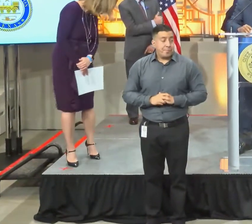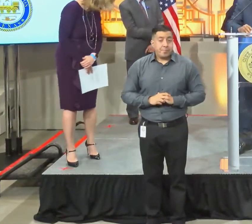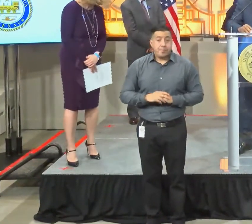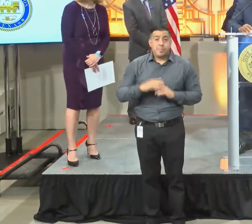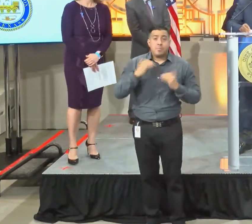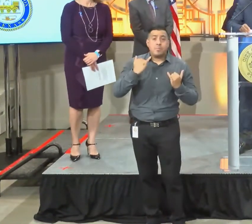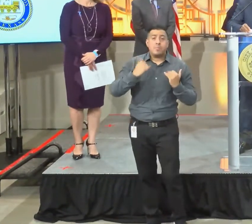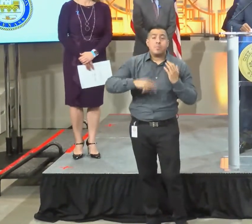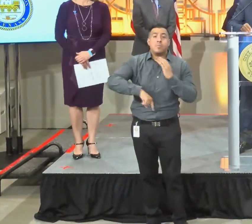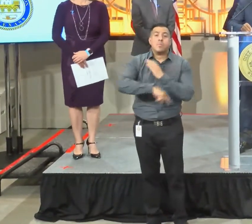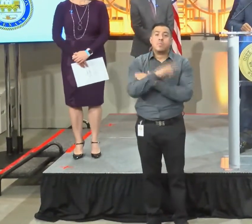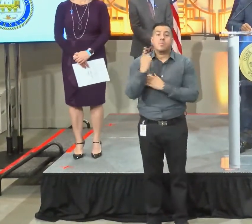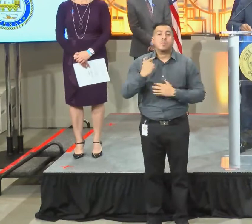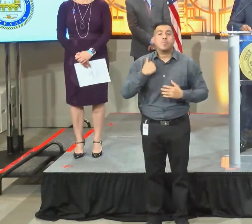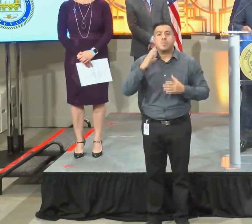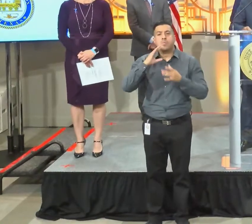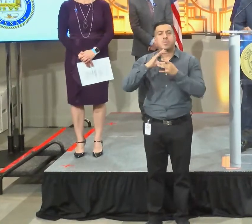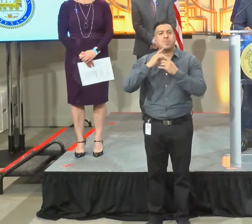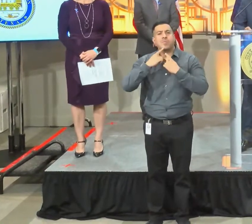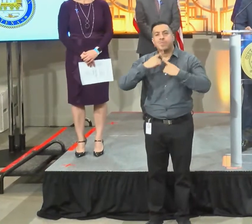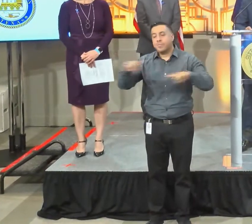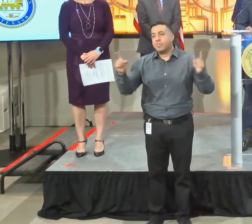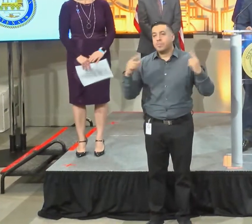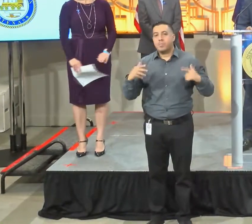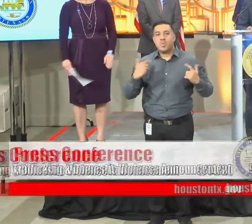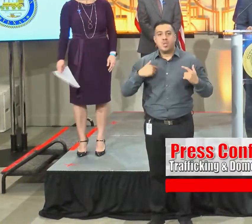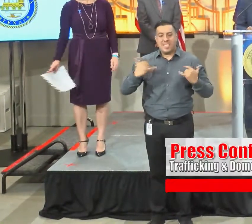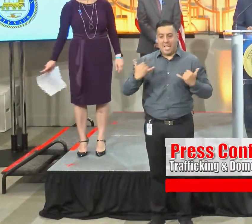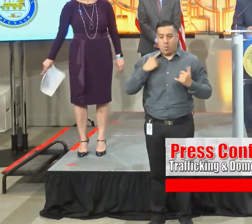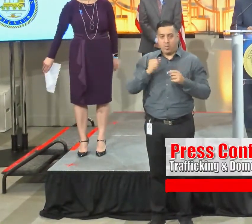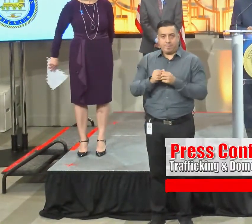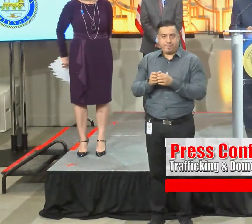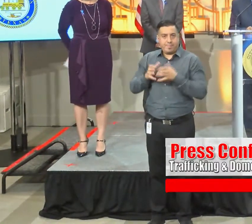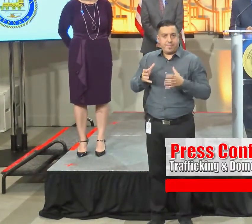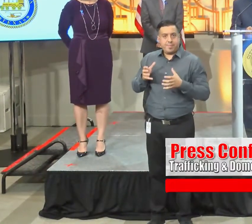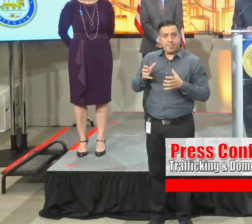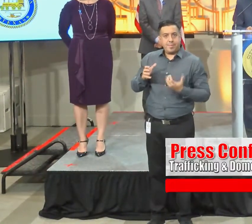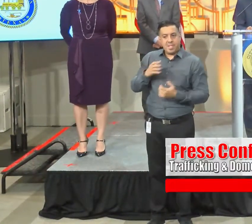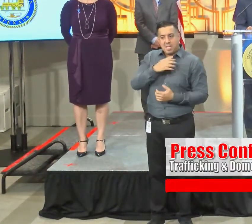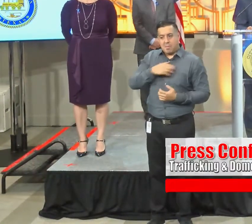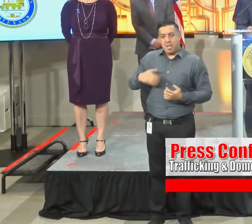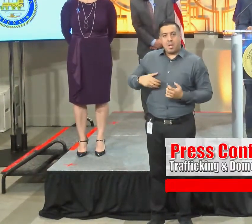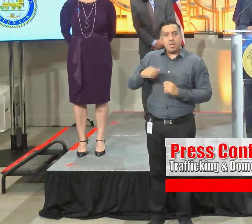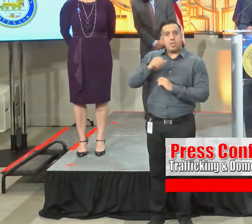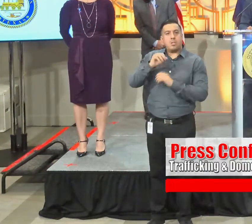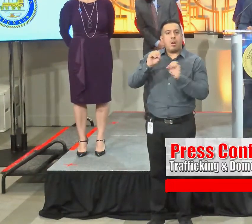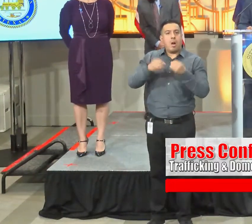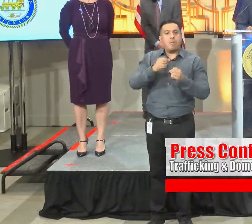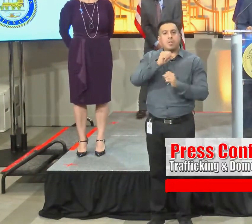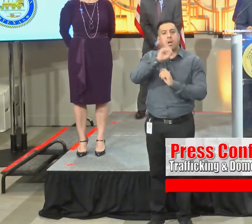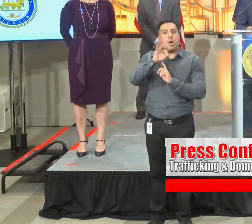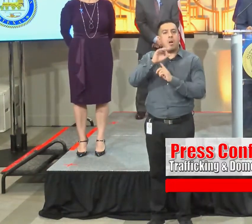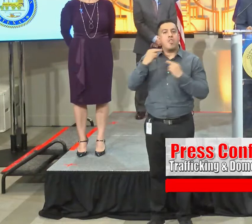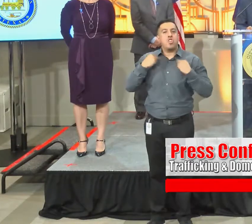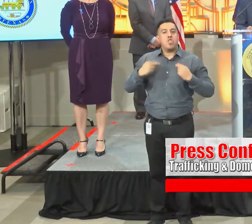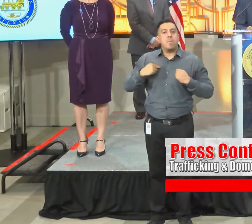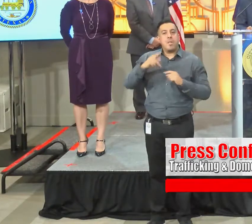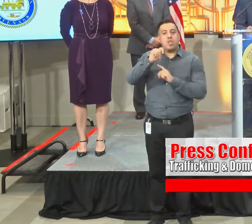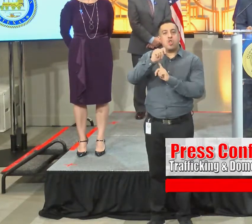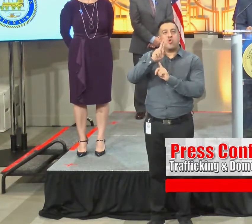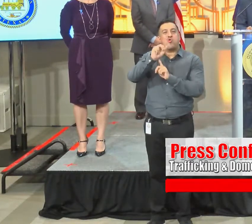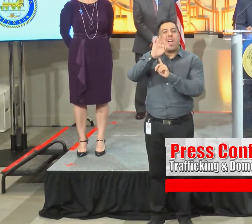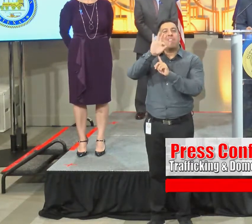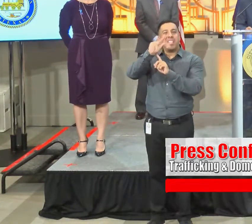Today, I'm pleased to announce that we are expanding the Mayor's Office of Human Trafficking to include domestic